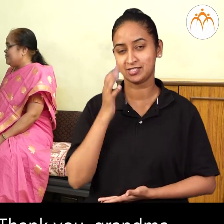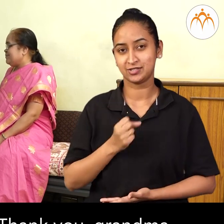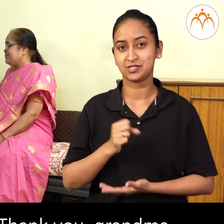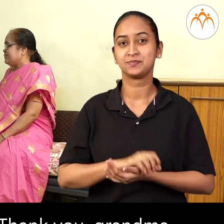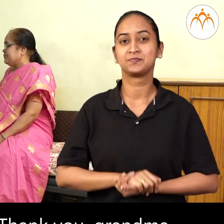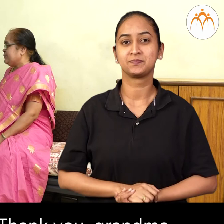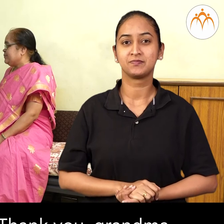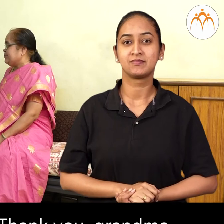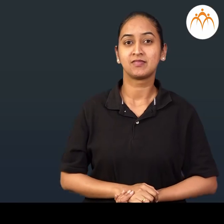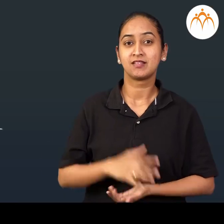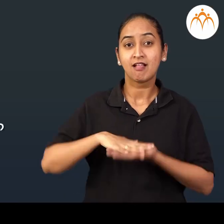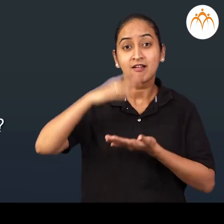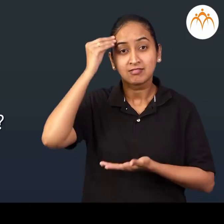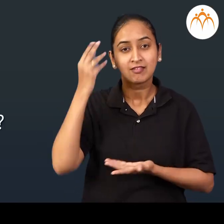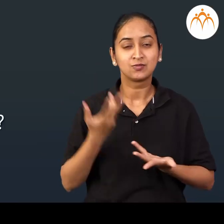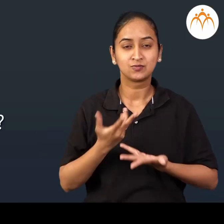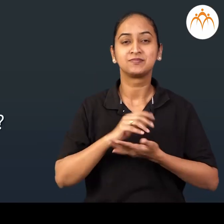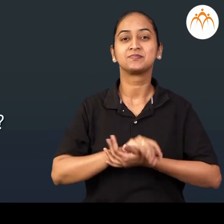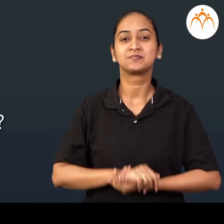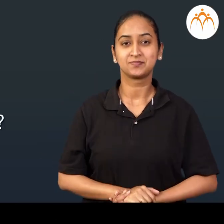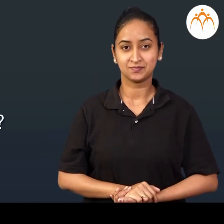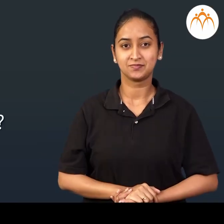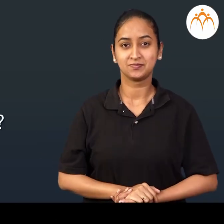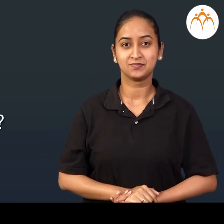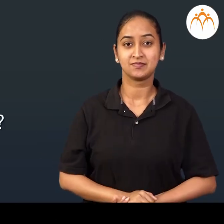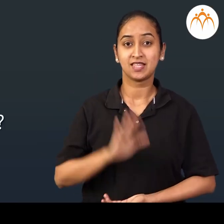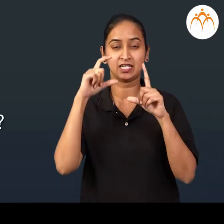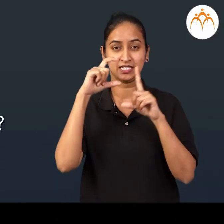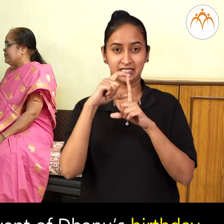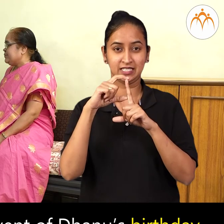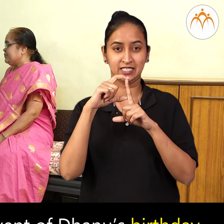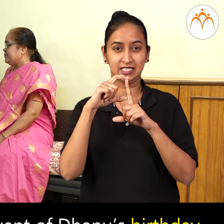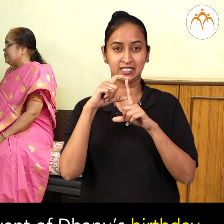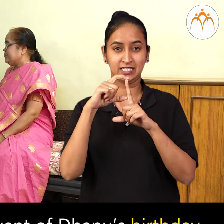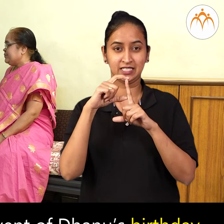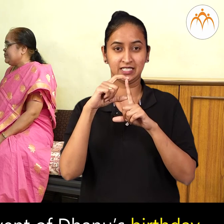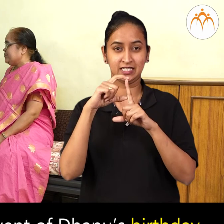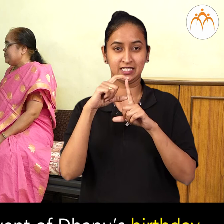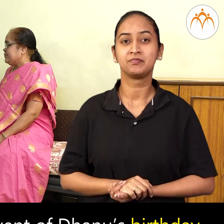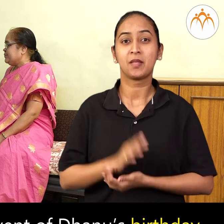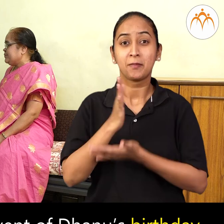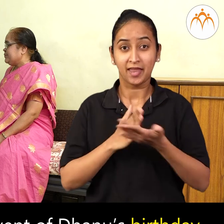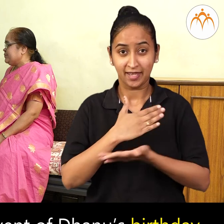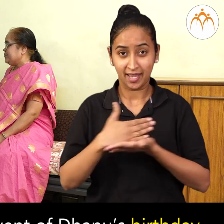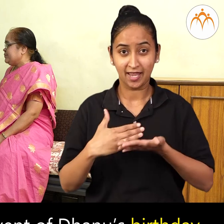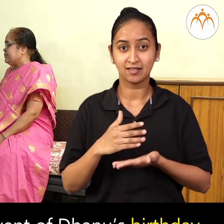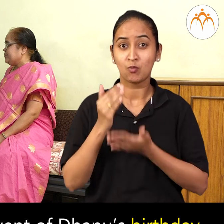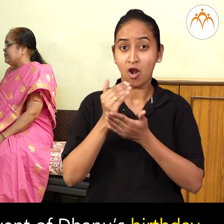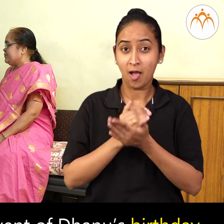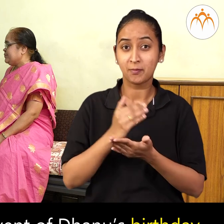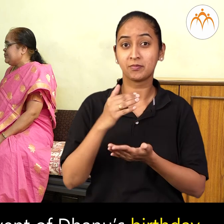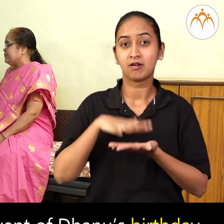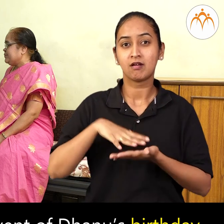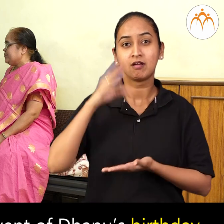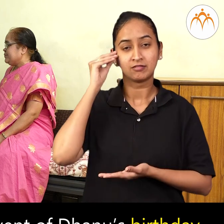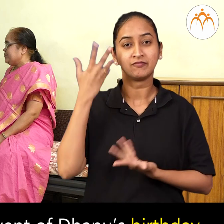What did we learn? We understood the event of